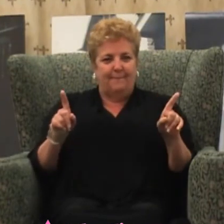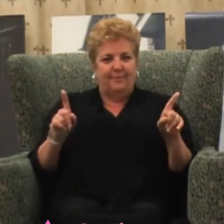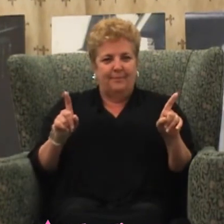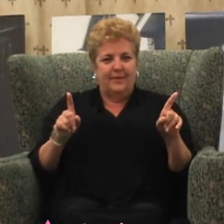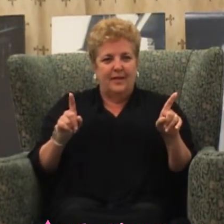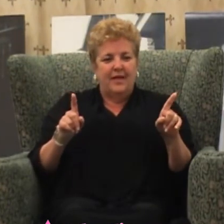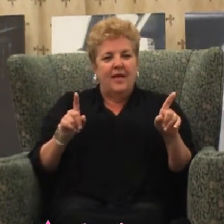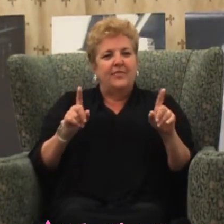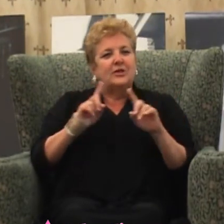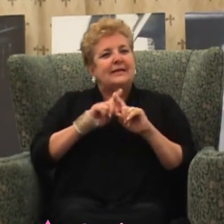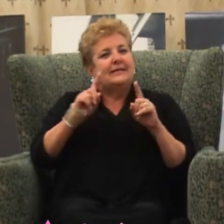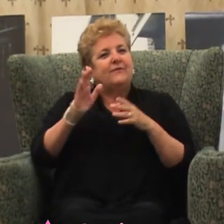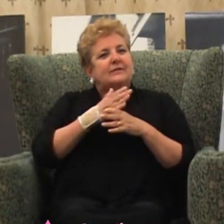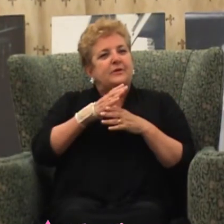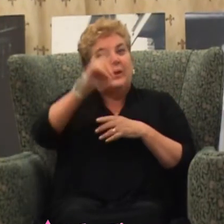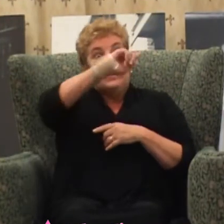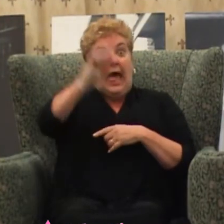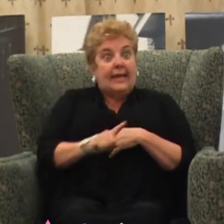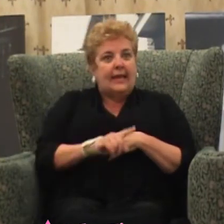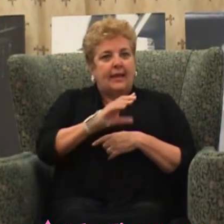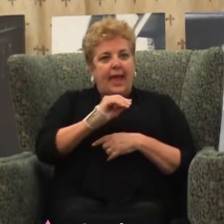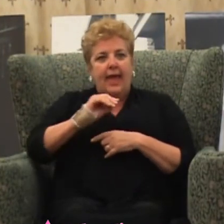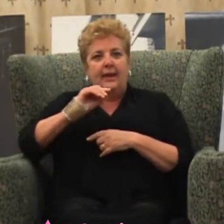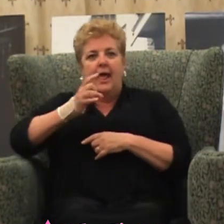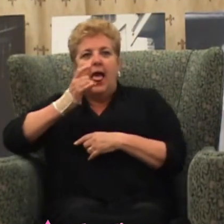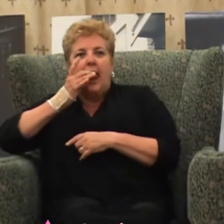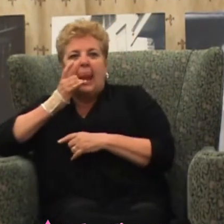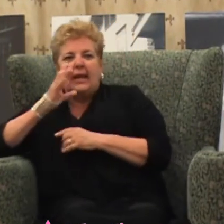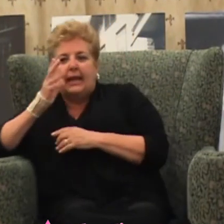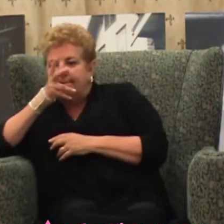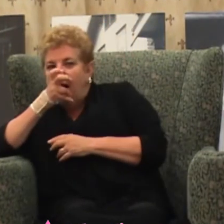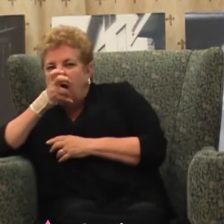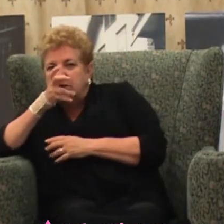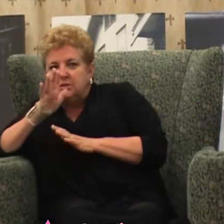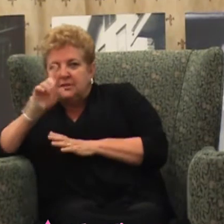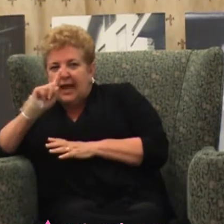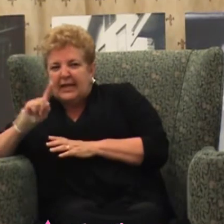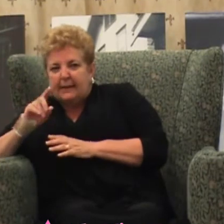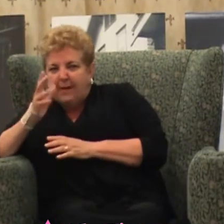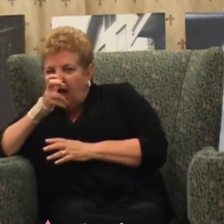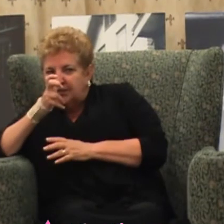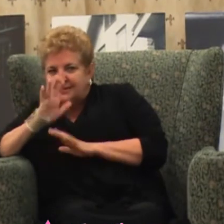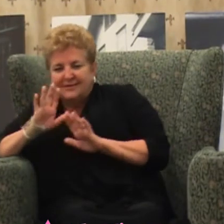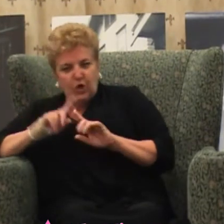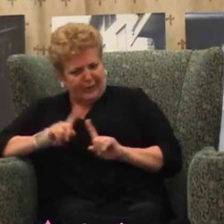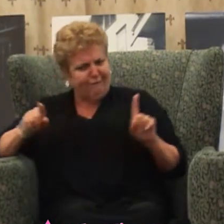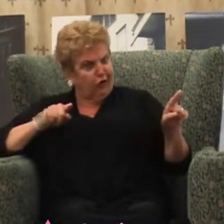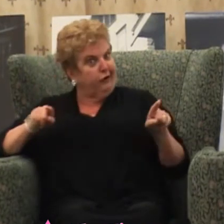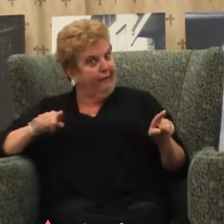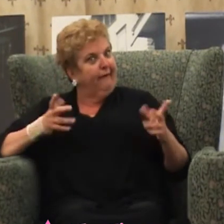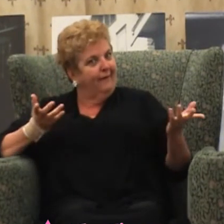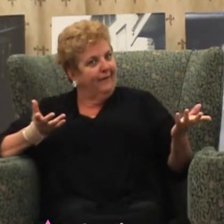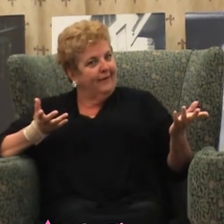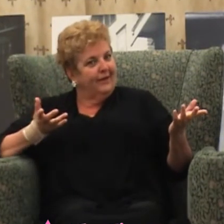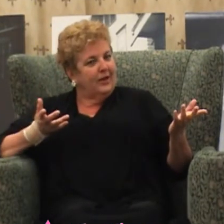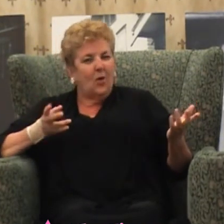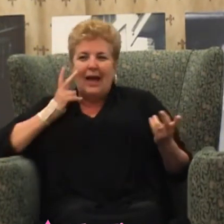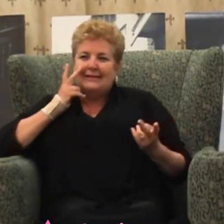bugs, you know, and that's what it was. It was all of a sudden I felt like I belonged here, and I got down and watched people take 60 and 90-day chips, 6-month chips,